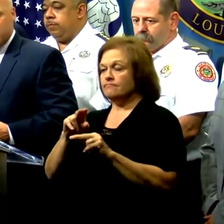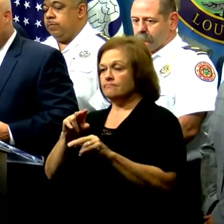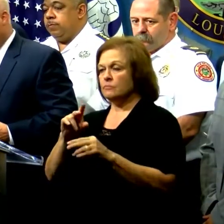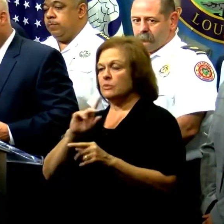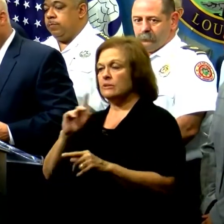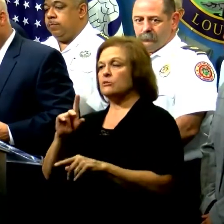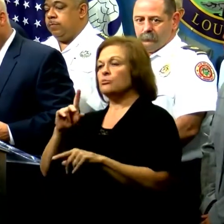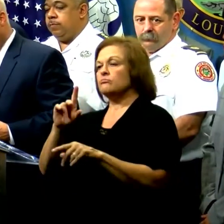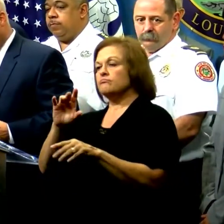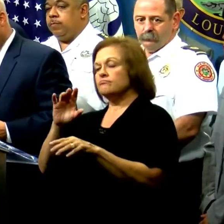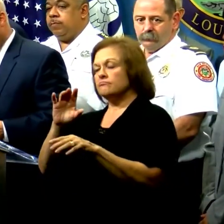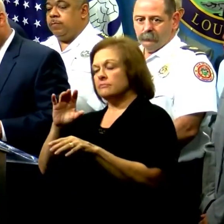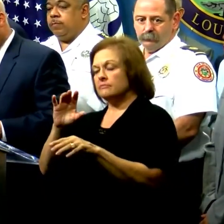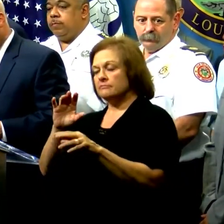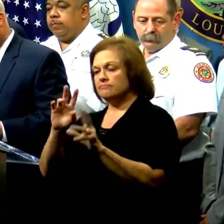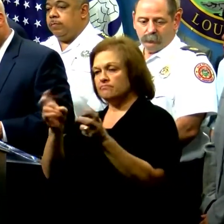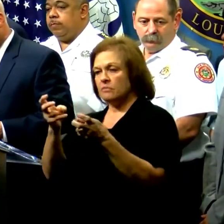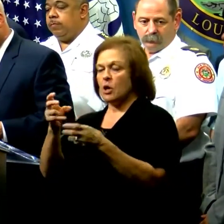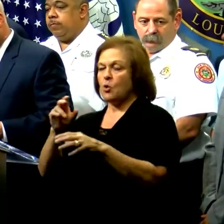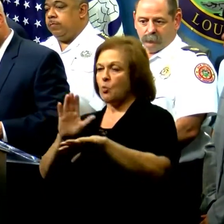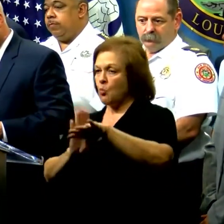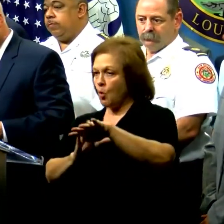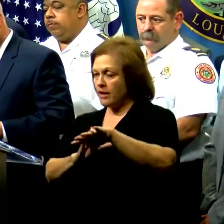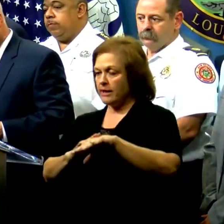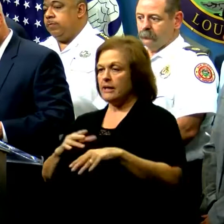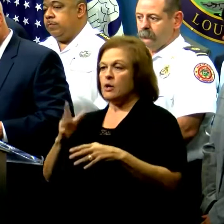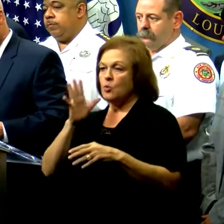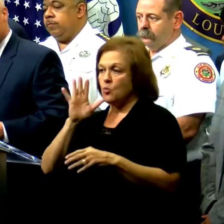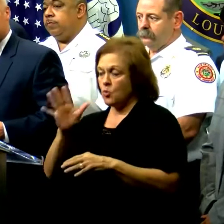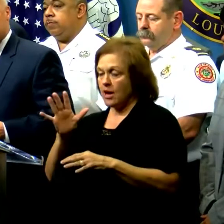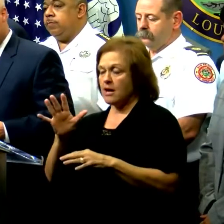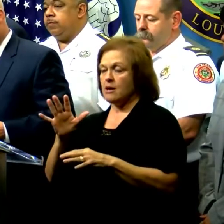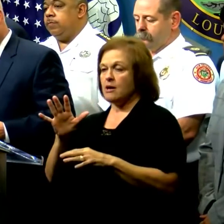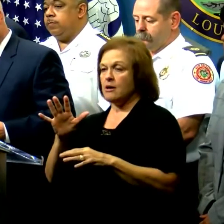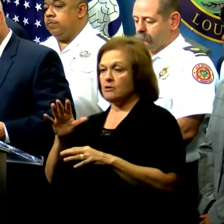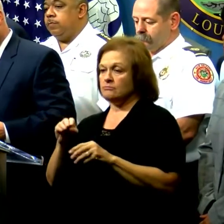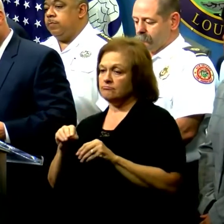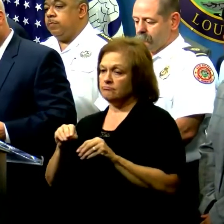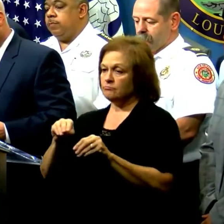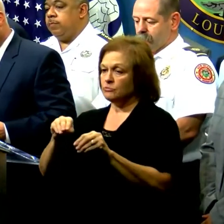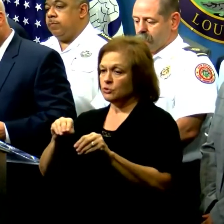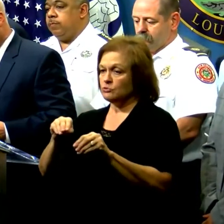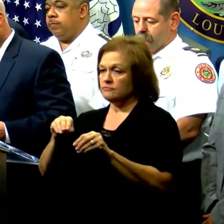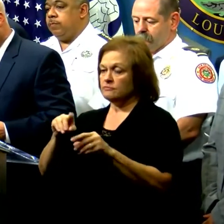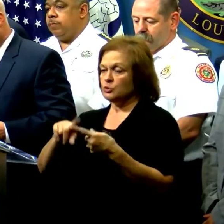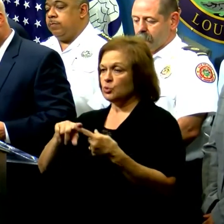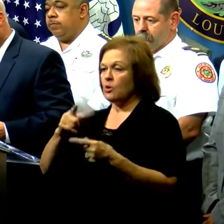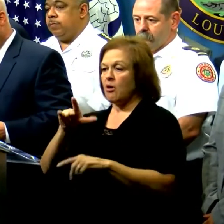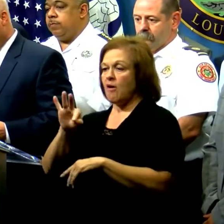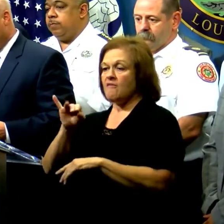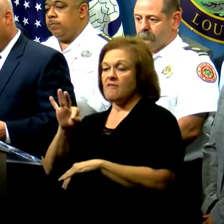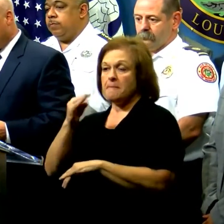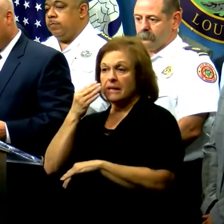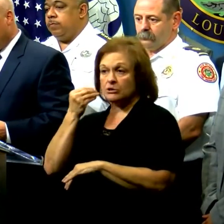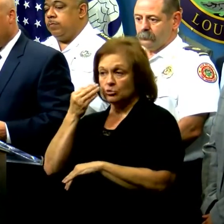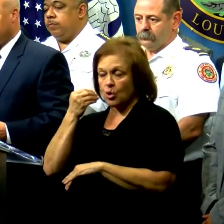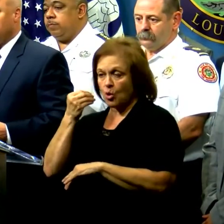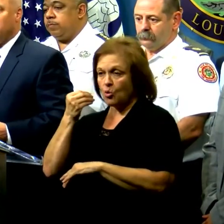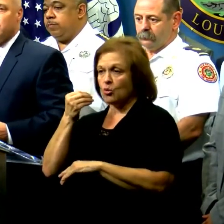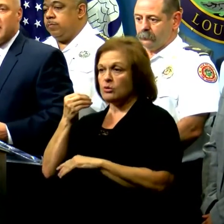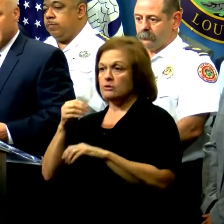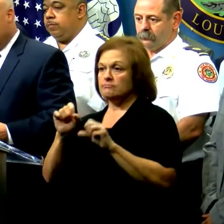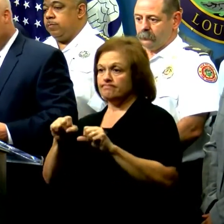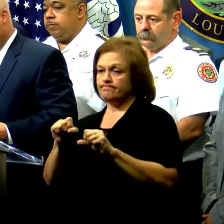with 50-mile-per-hour winds. Nate is expected to move into the Gulf of Mexico by this evening, form into a hurricane, and potentially approach the